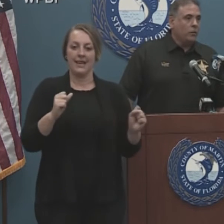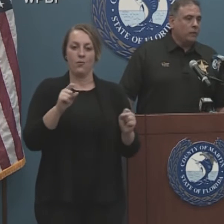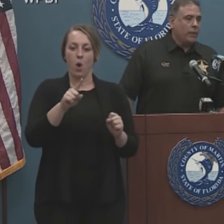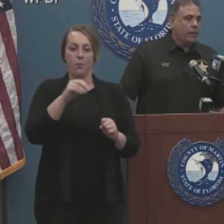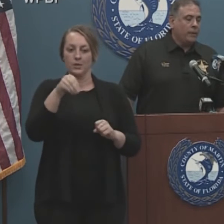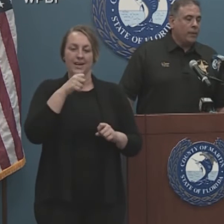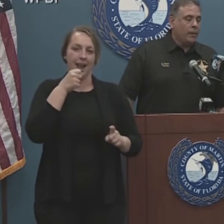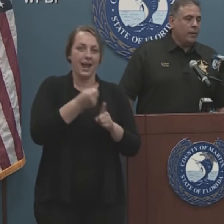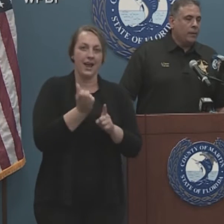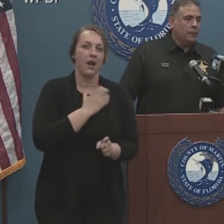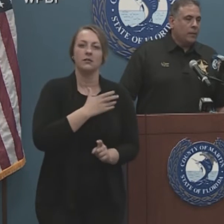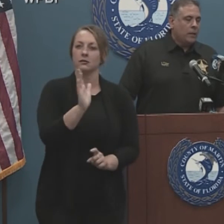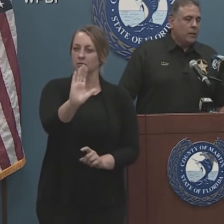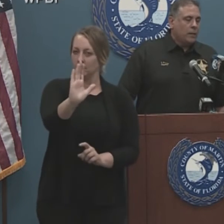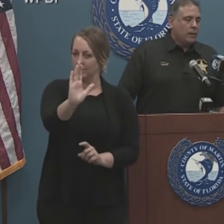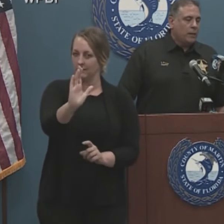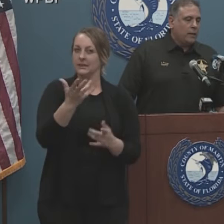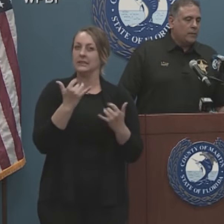to go, and